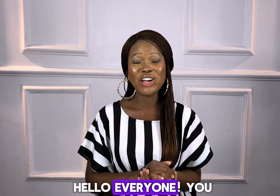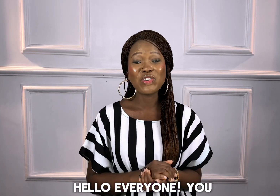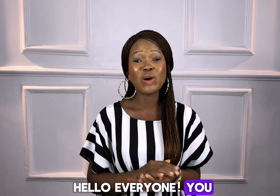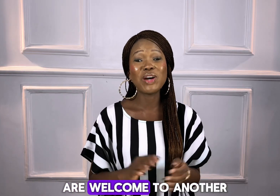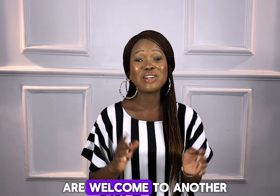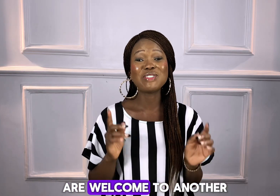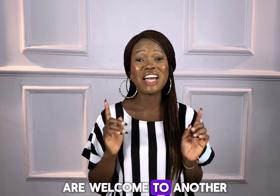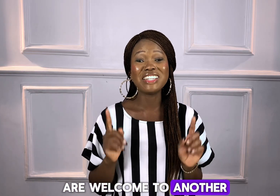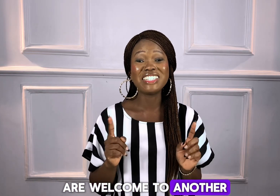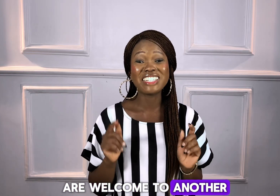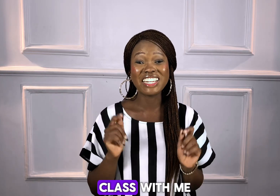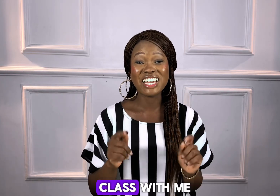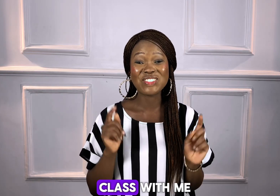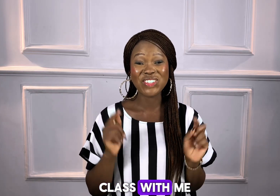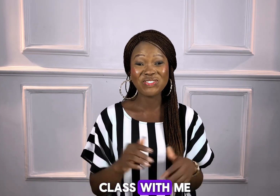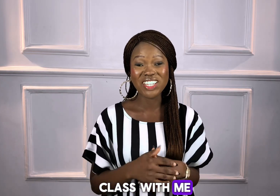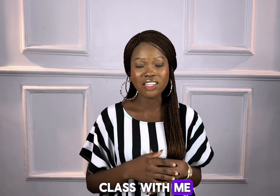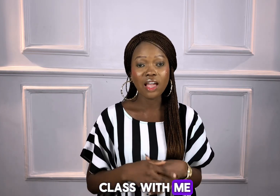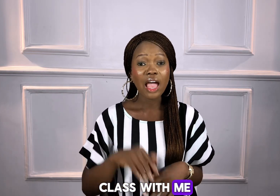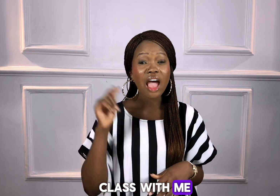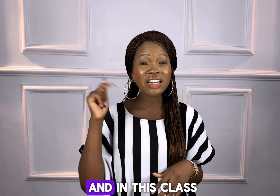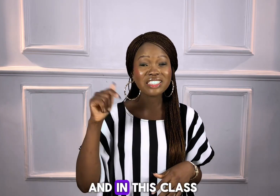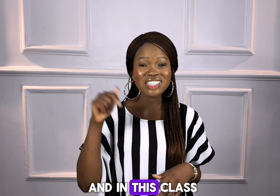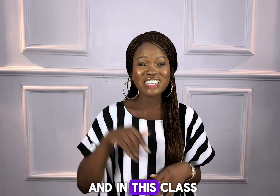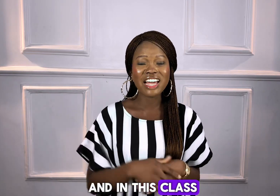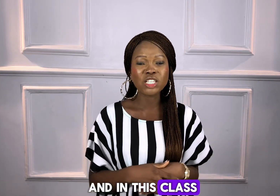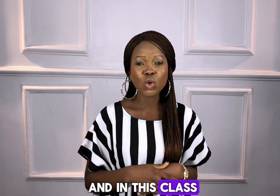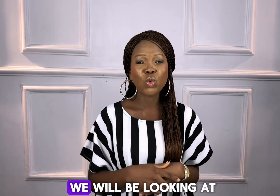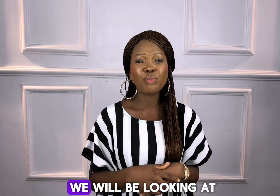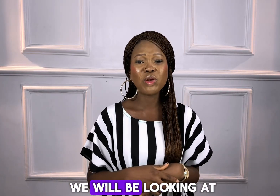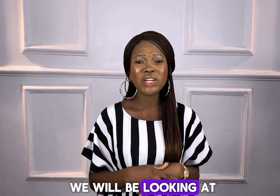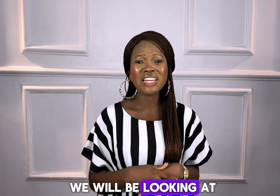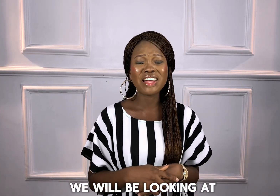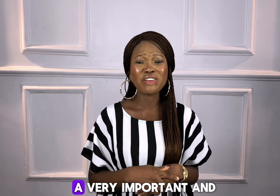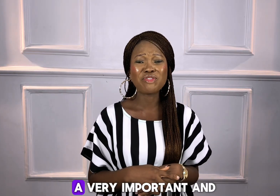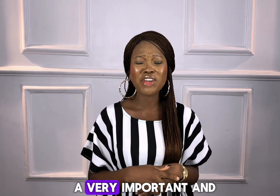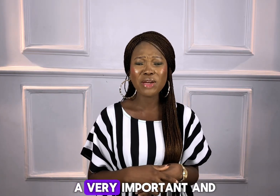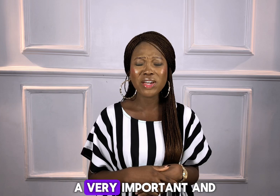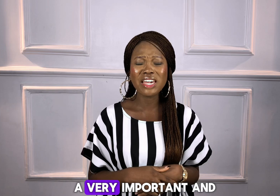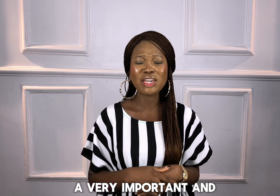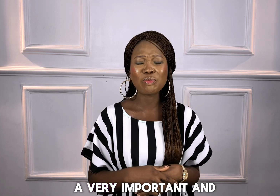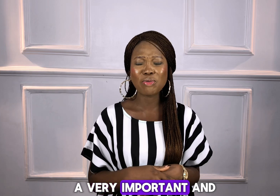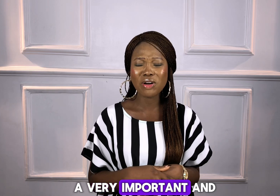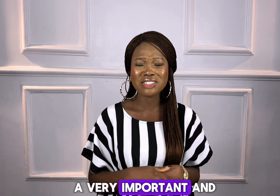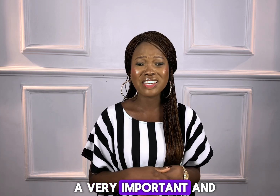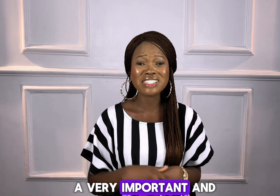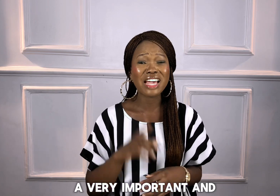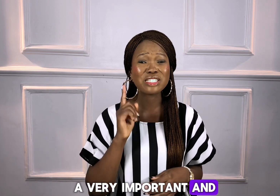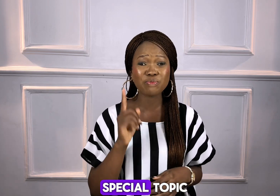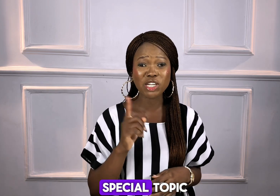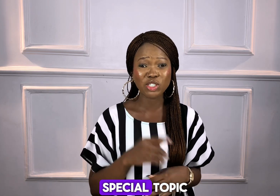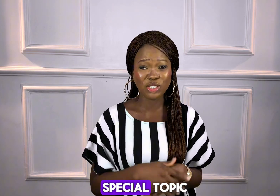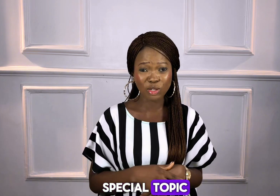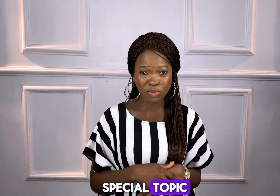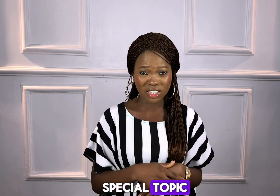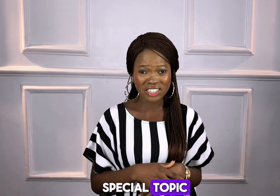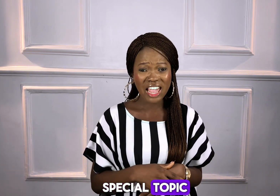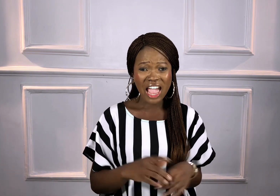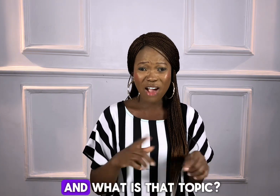everyone, you're welcome to another class with me. And in this class, we'll be looking at a very important and special topic. And what is